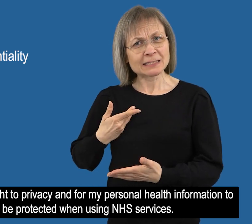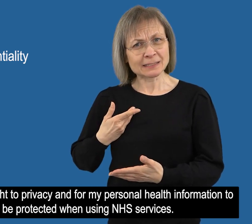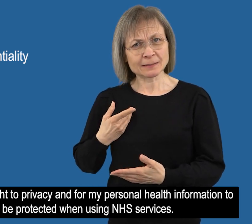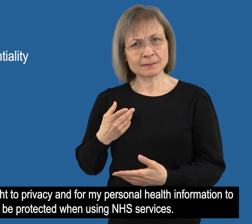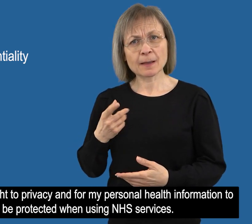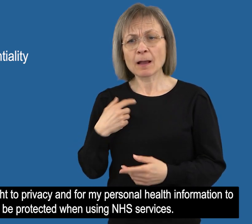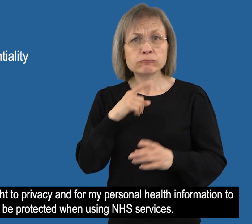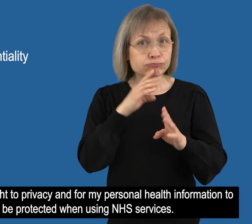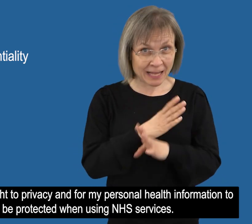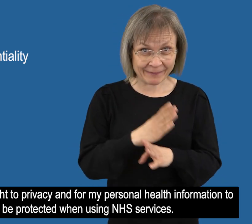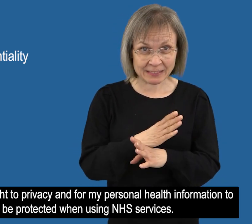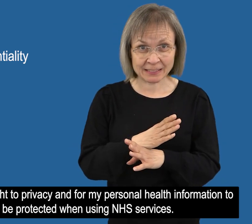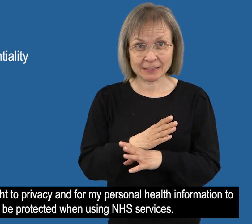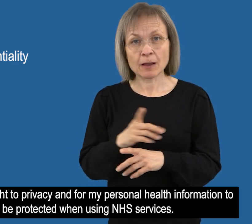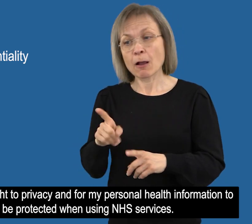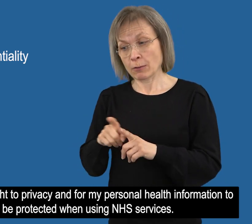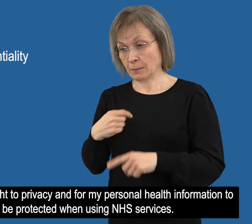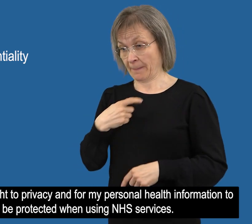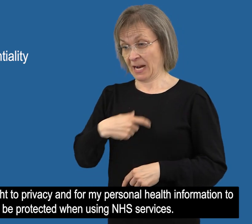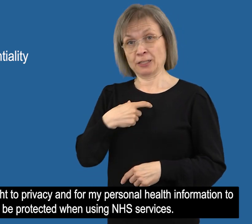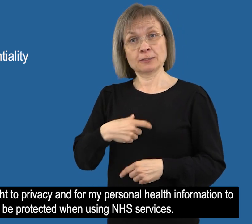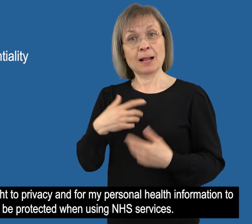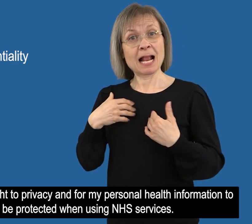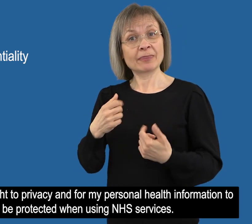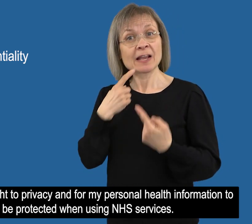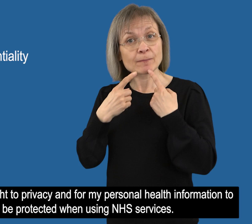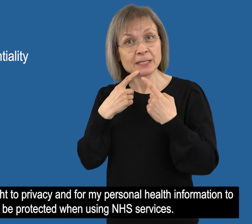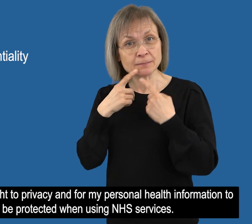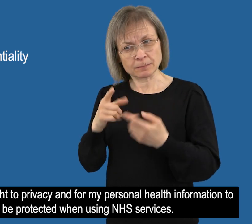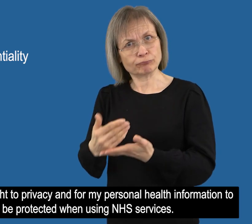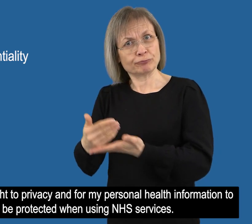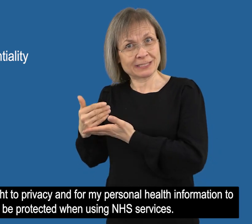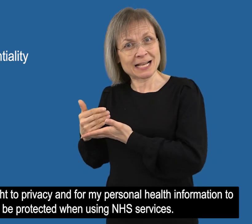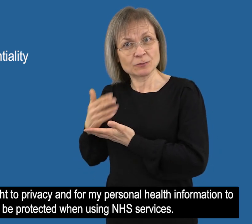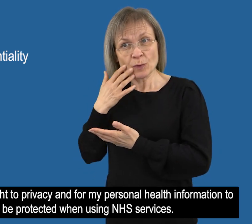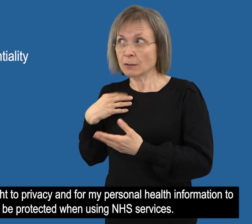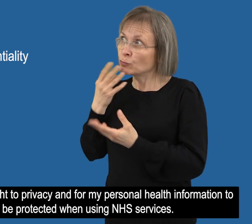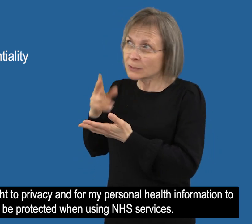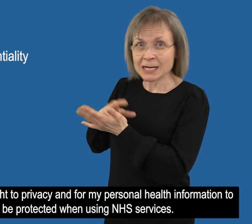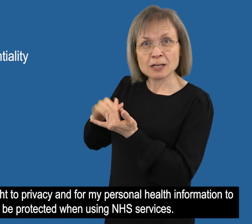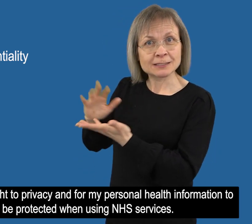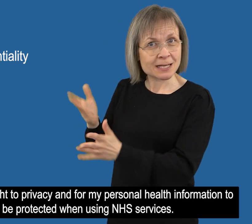I have the right to privacy and for my personal health information to be protected when using NHS